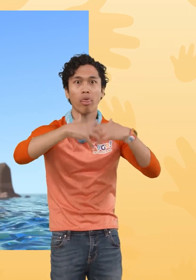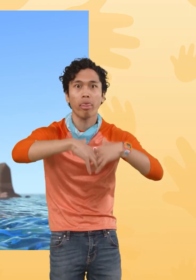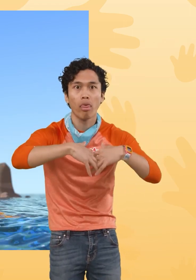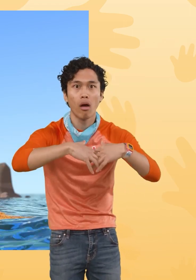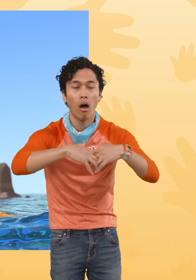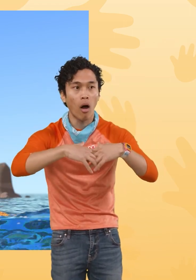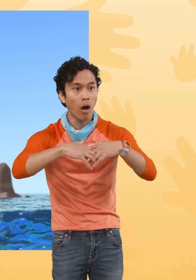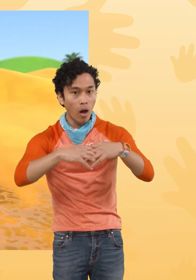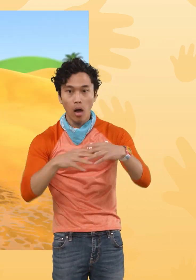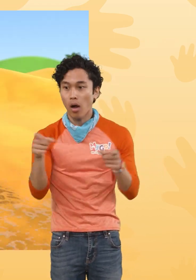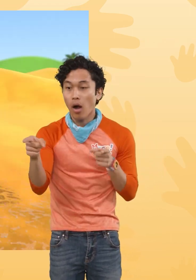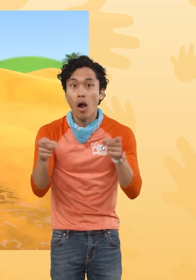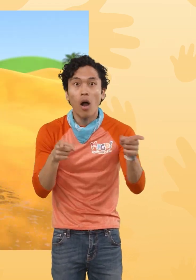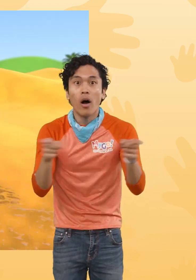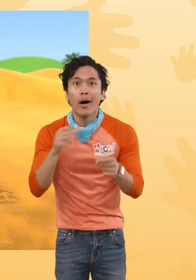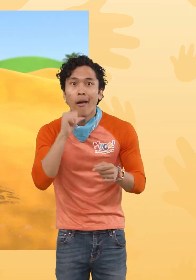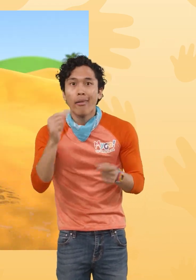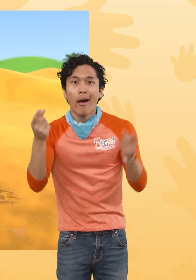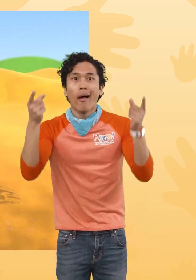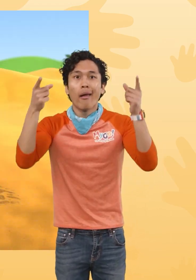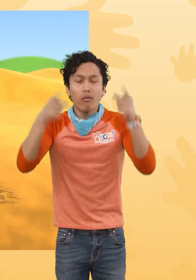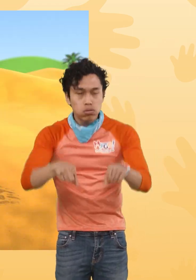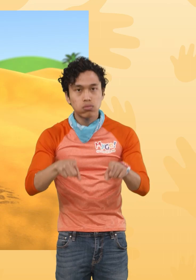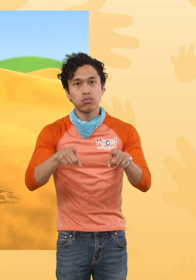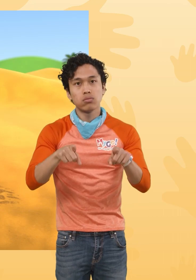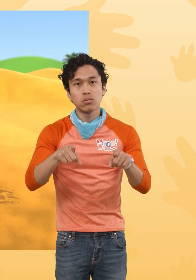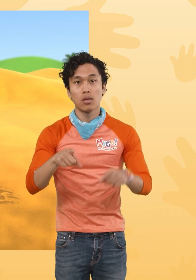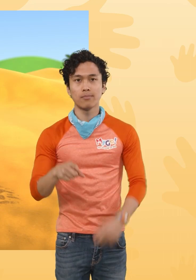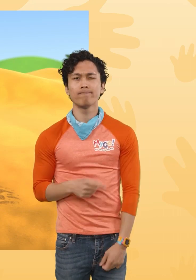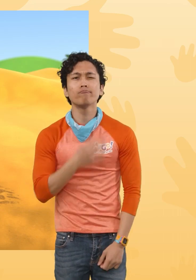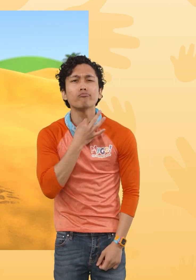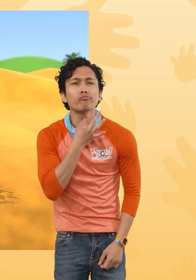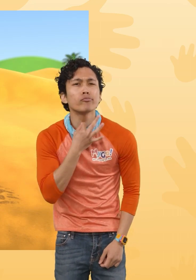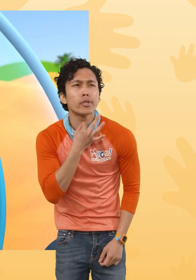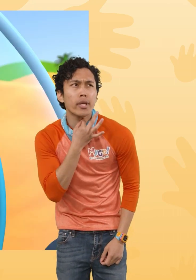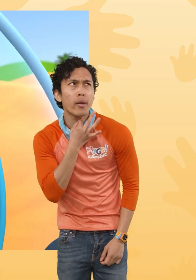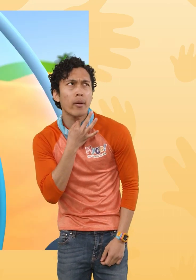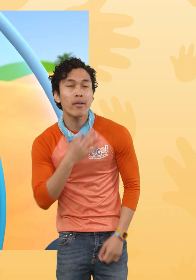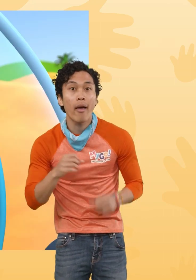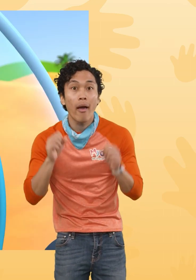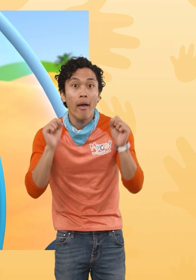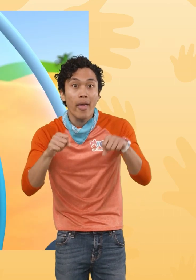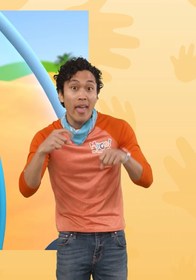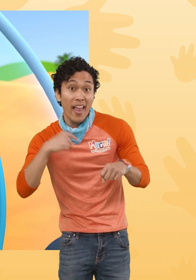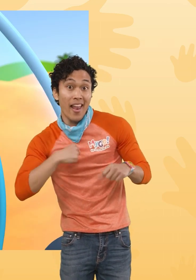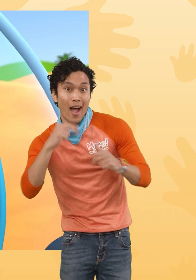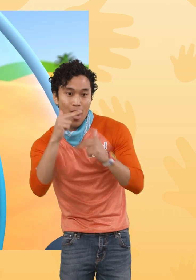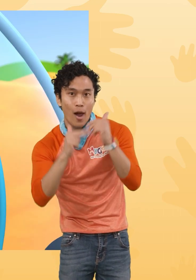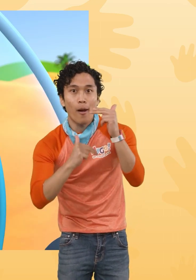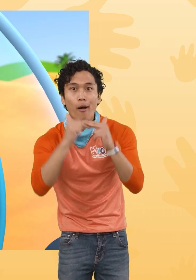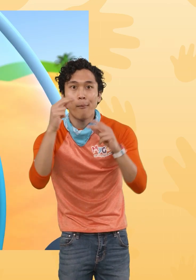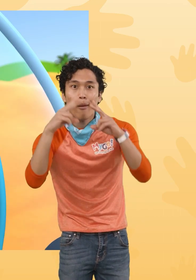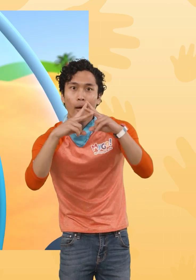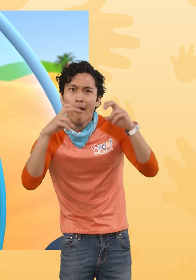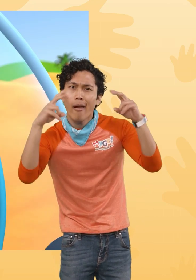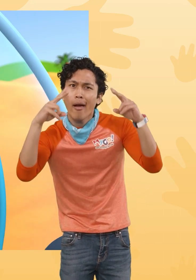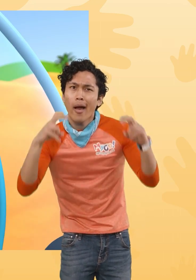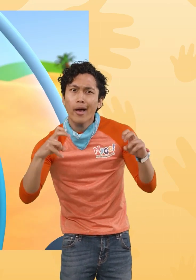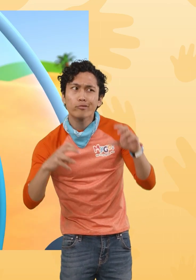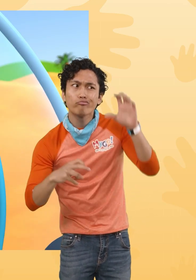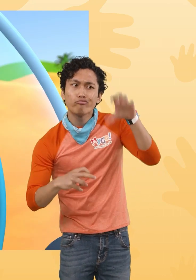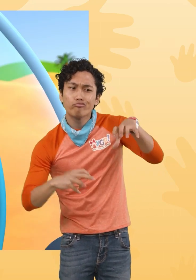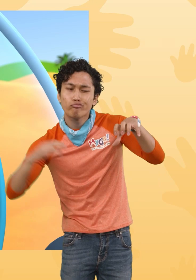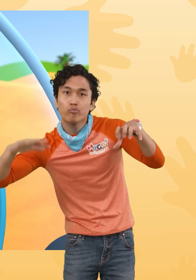incoming! Oh no! Looks like that castle was no match for that wave. Huh. I wonder, can I